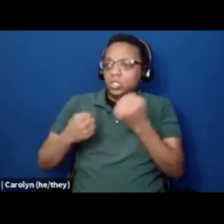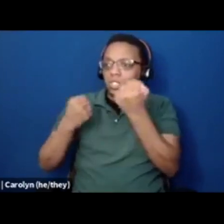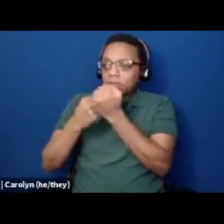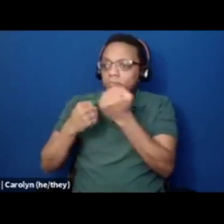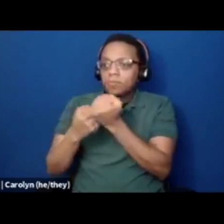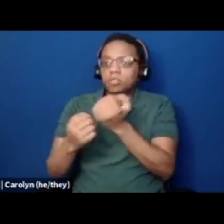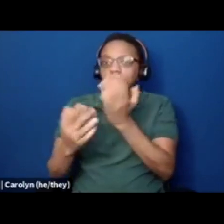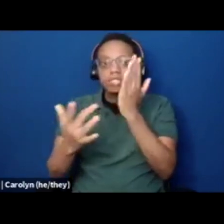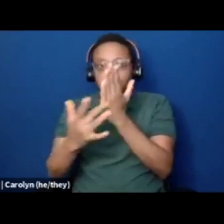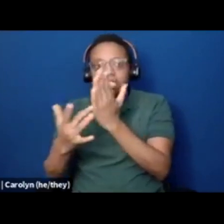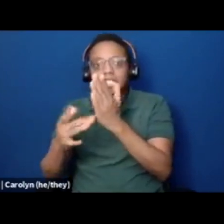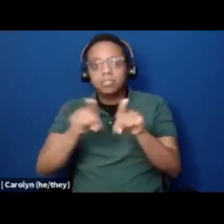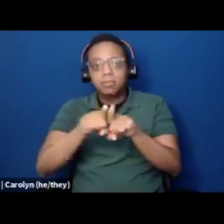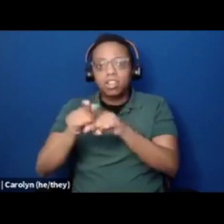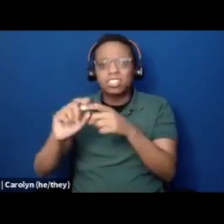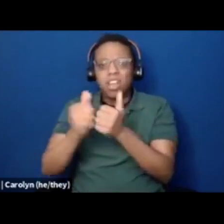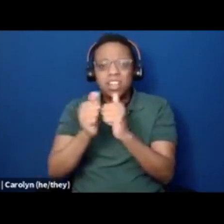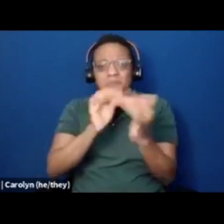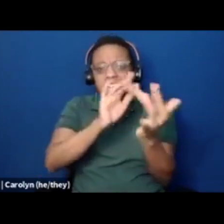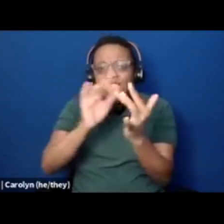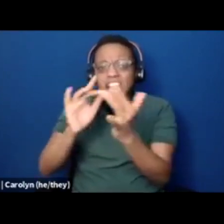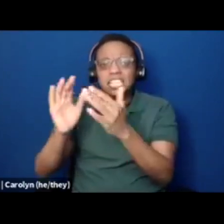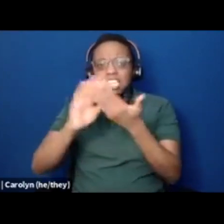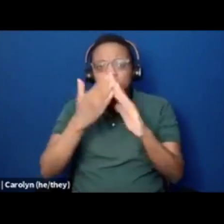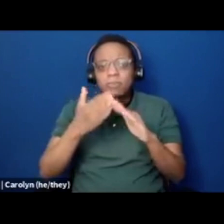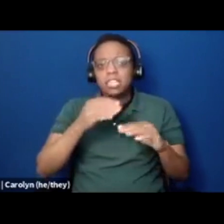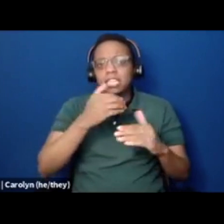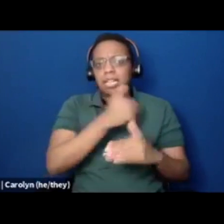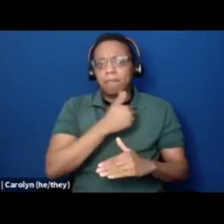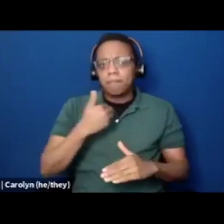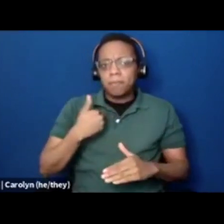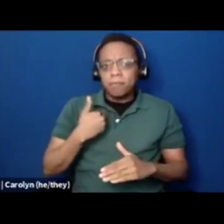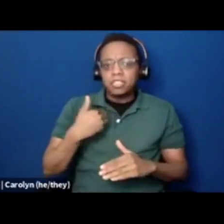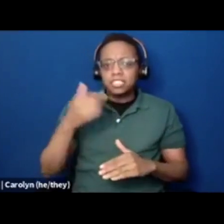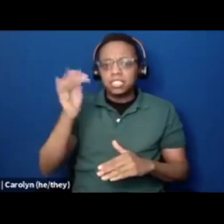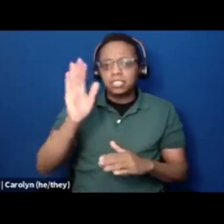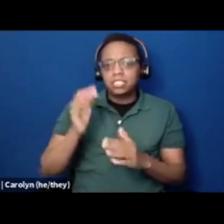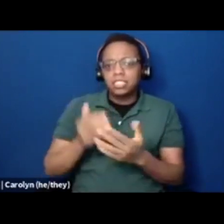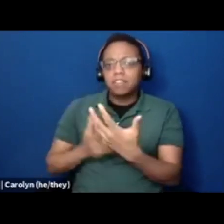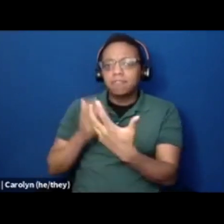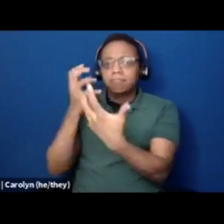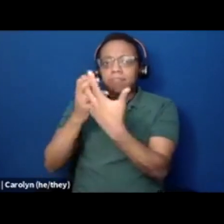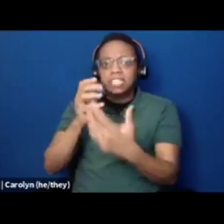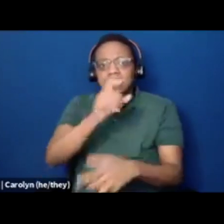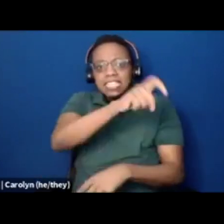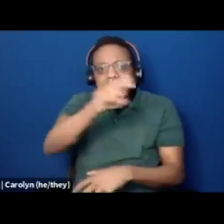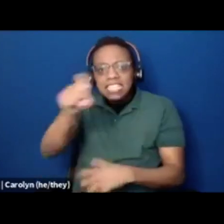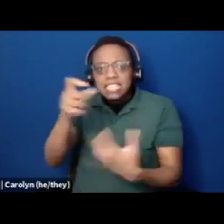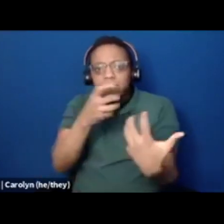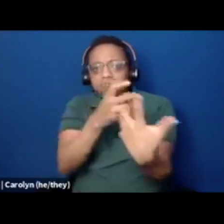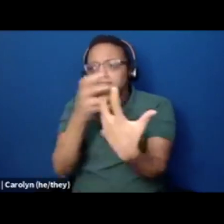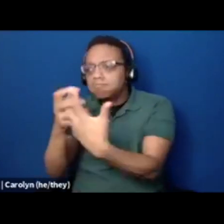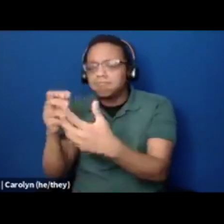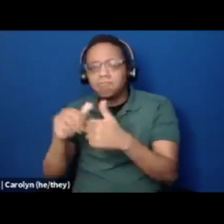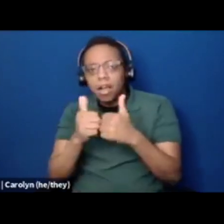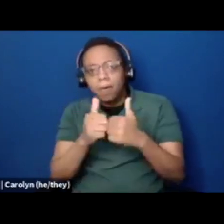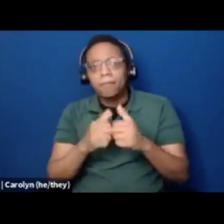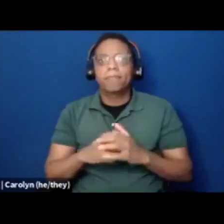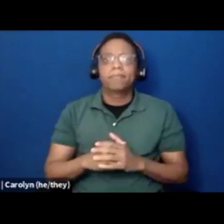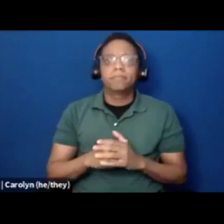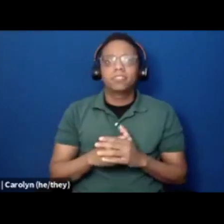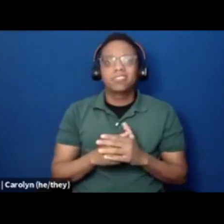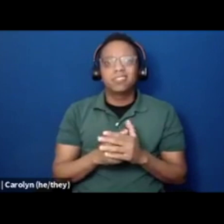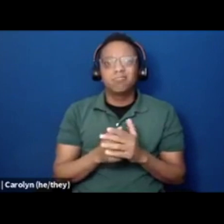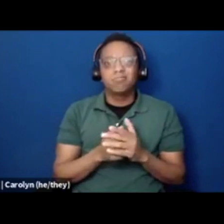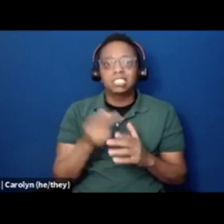to community members in need during this pandemic. So there's been a lot going on, but that's what I've noticed. It's